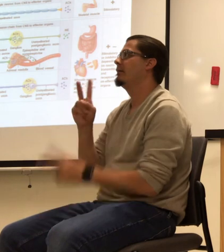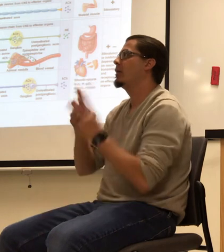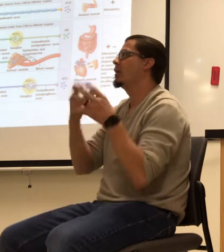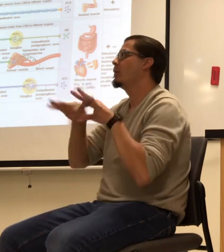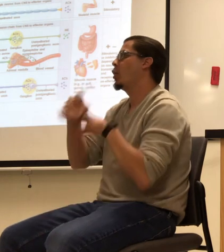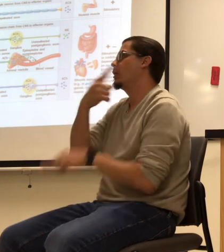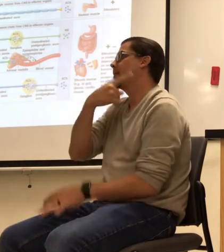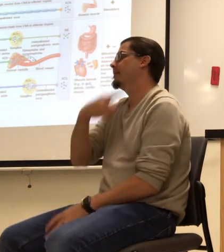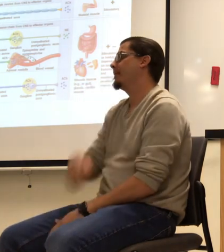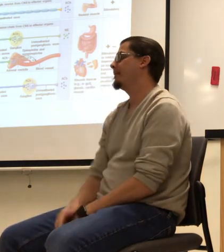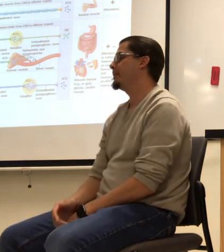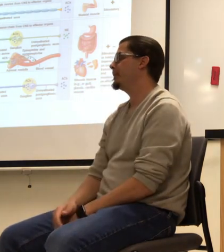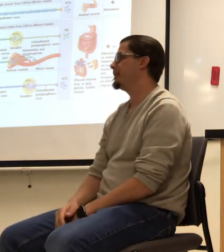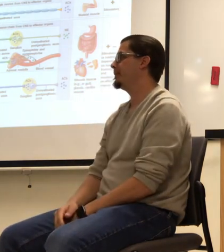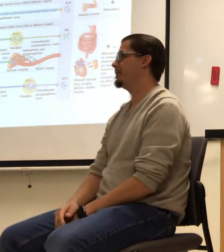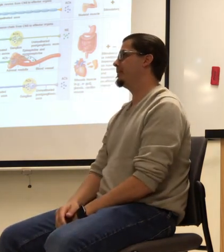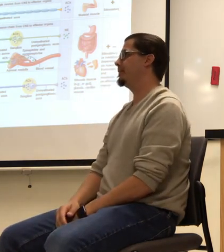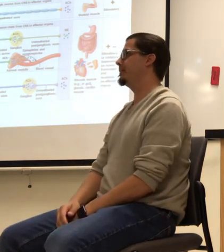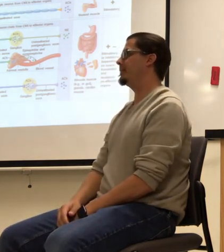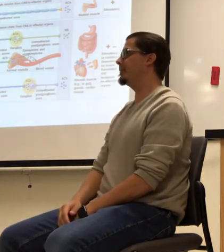sends its axon